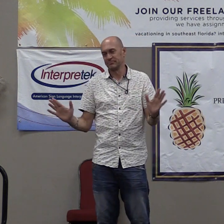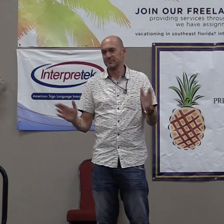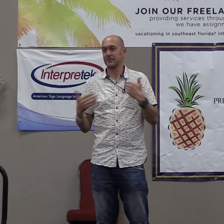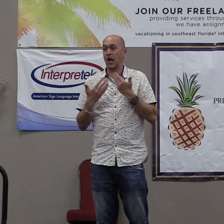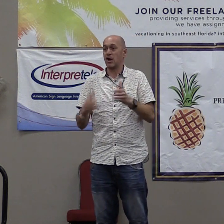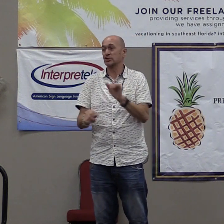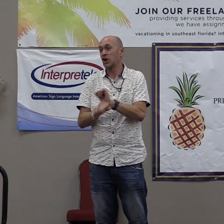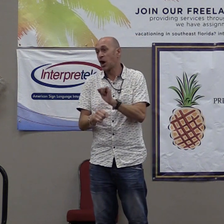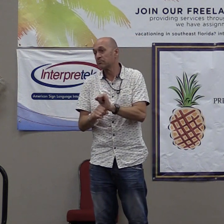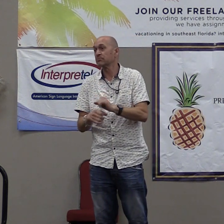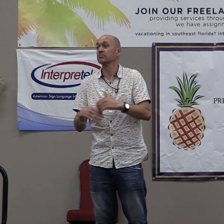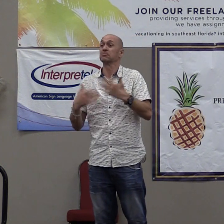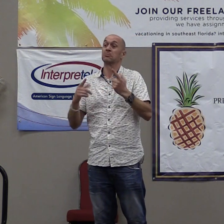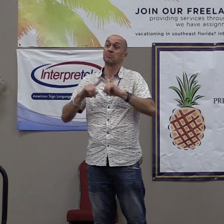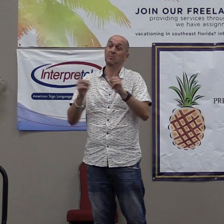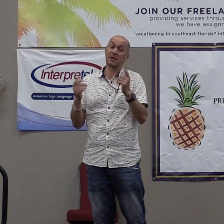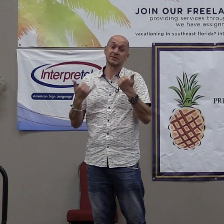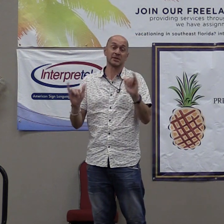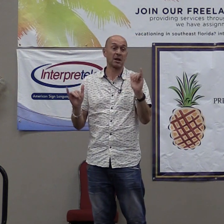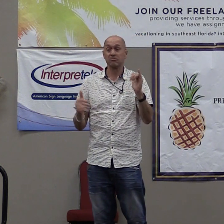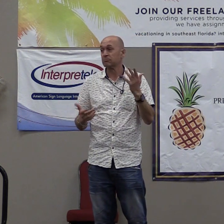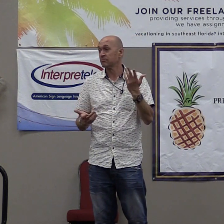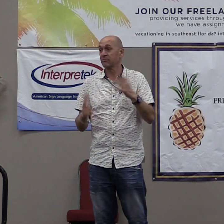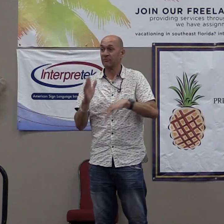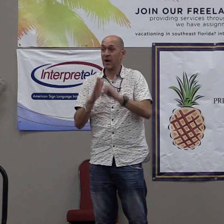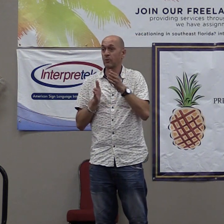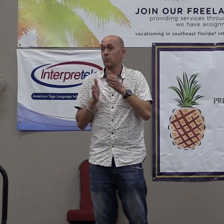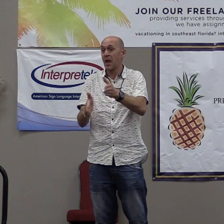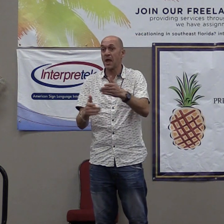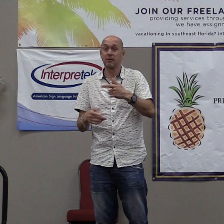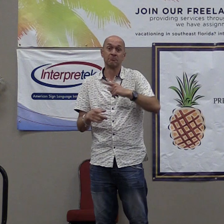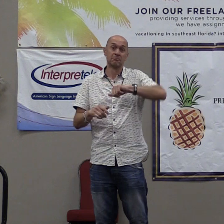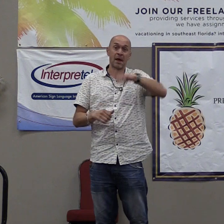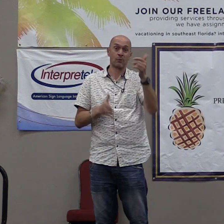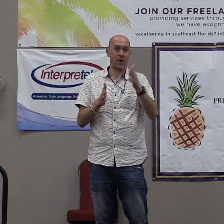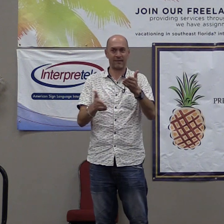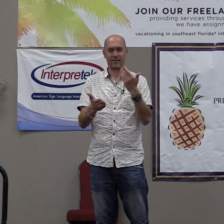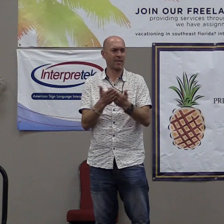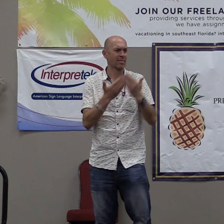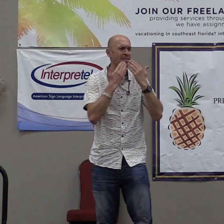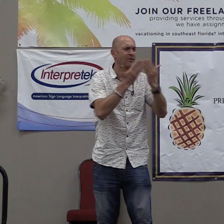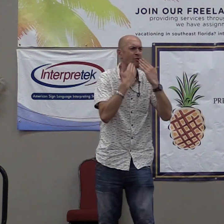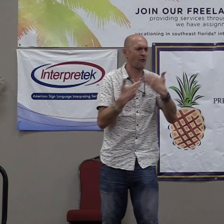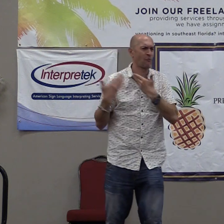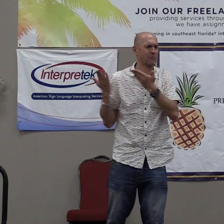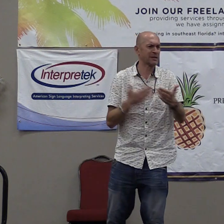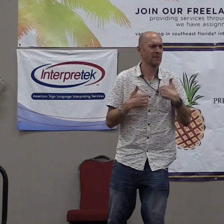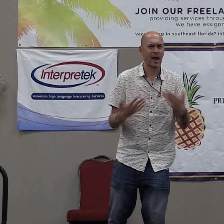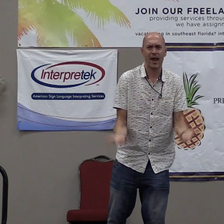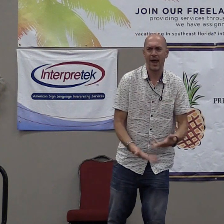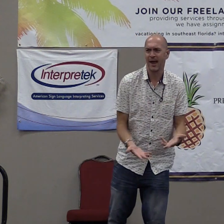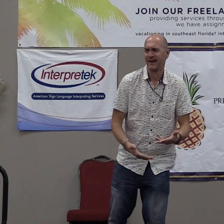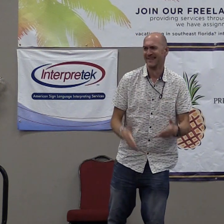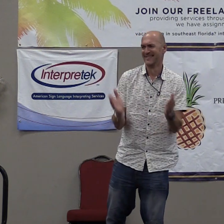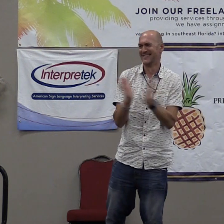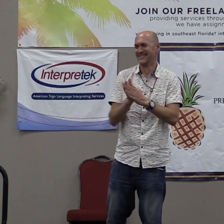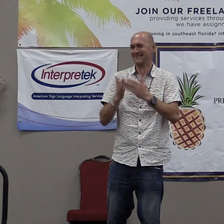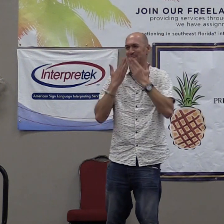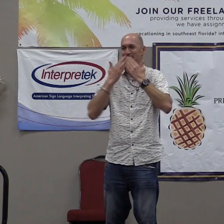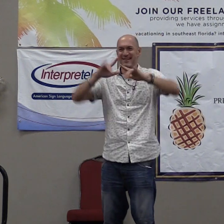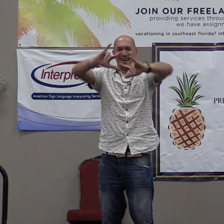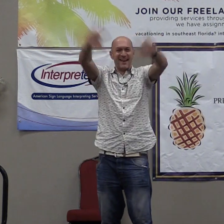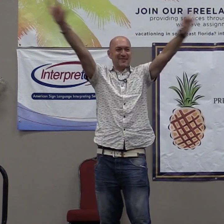It closed last year. So I lost my job, but still, hey, we found a way. We've got other ways. So I say thank you for